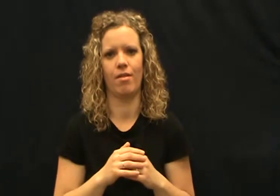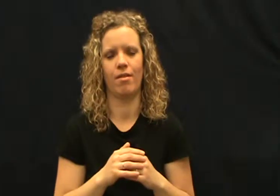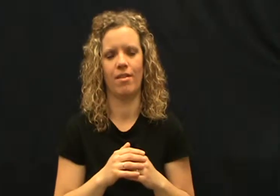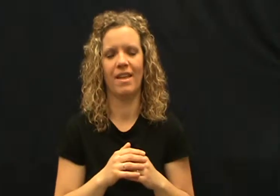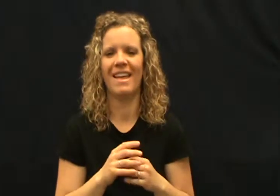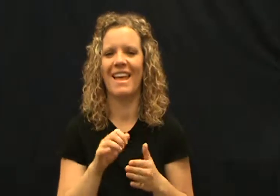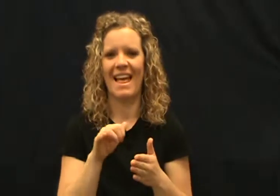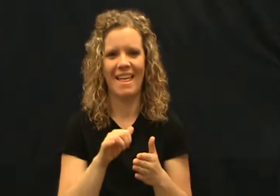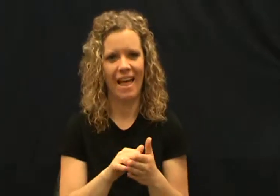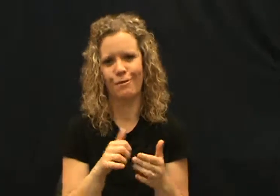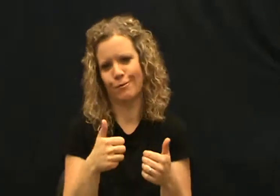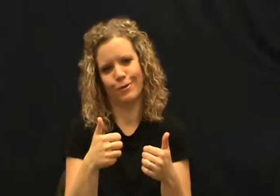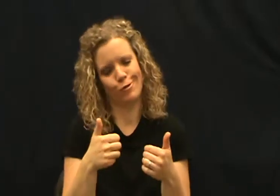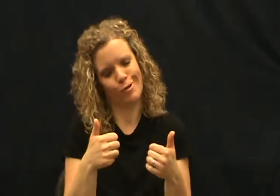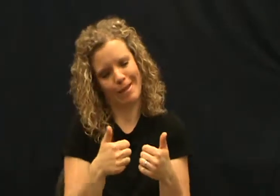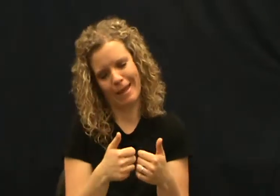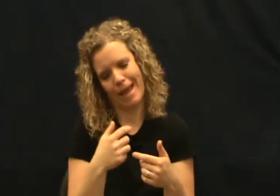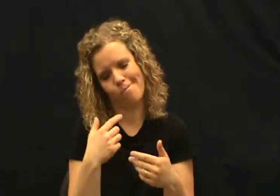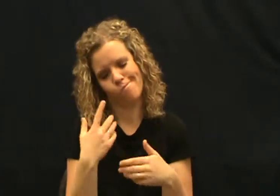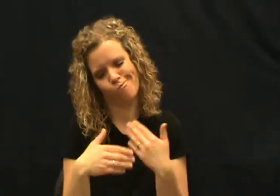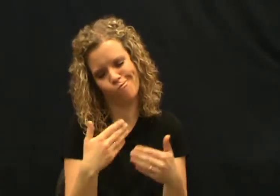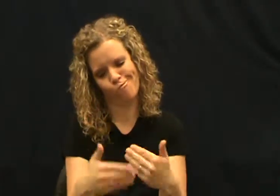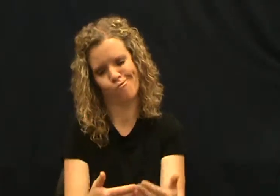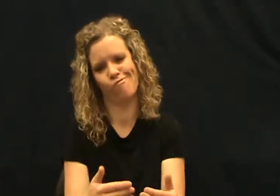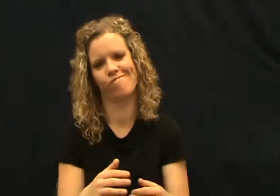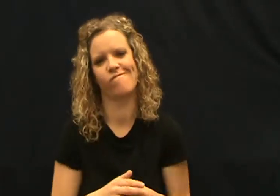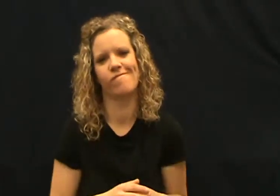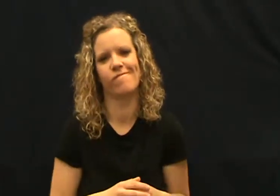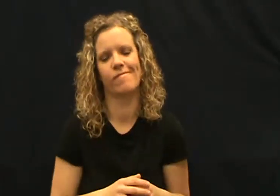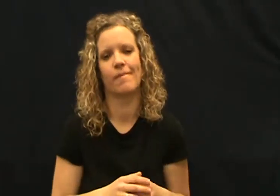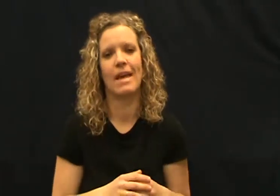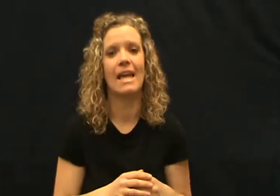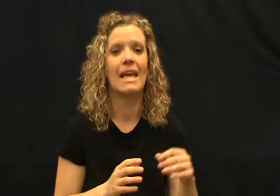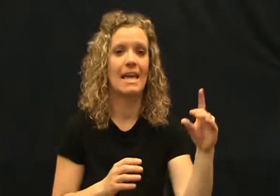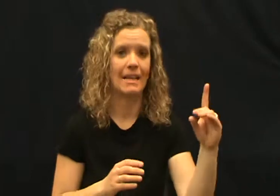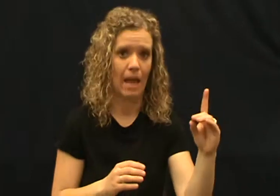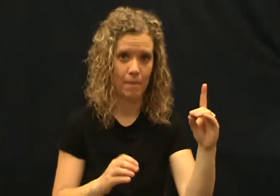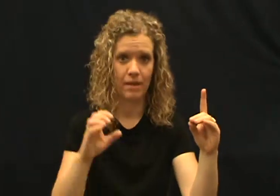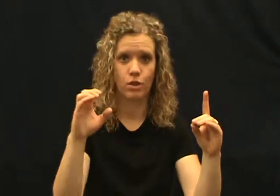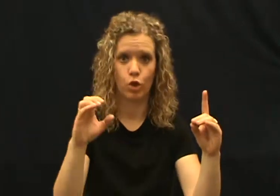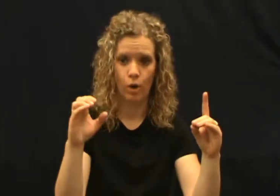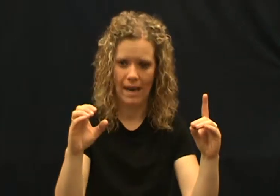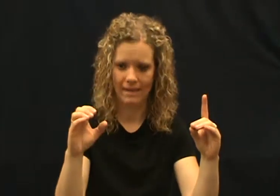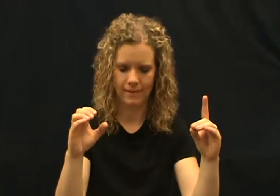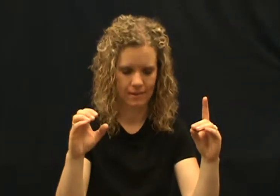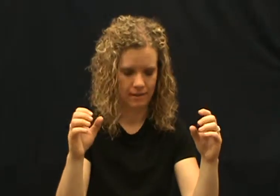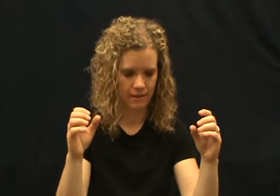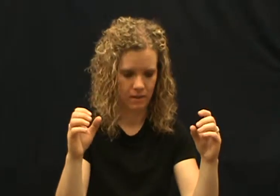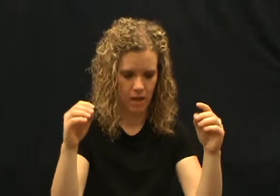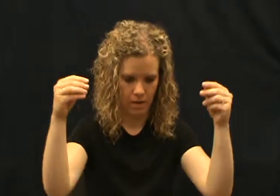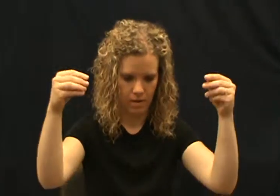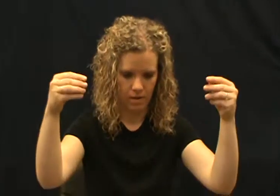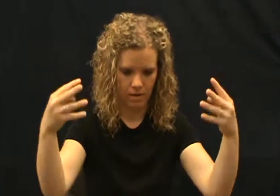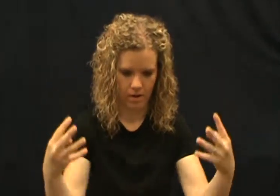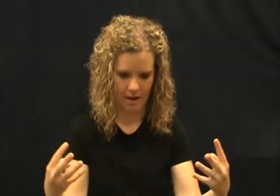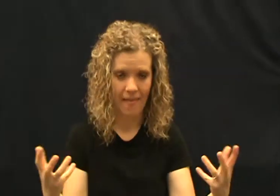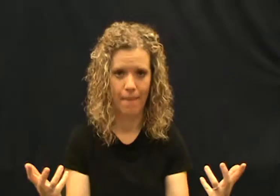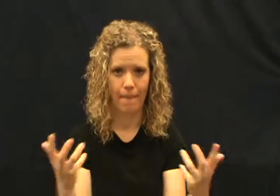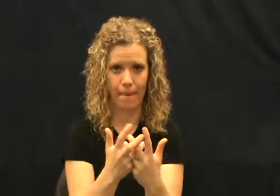bookkeeping game works. You have the same amount of debits as credits in every transaction. And of course, the cumulative